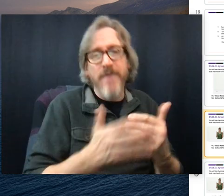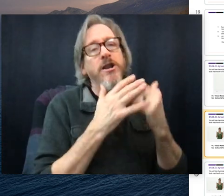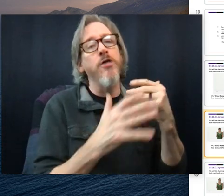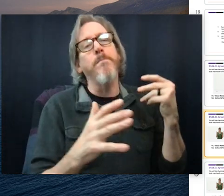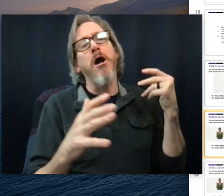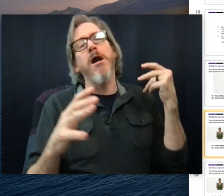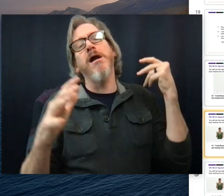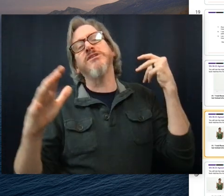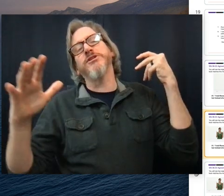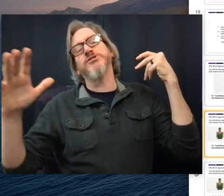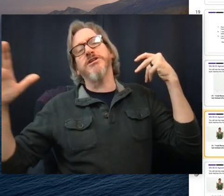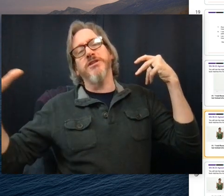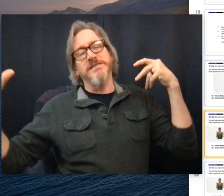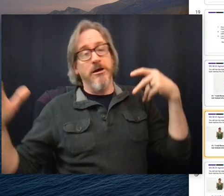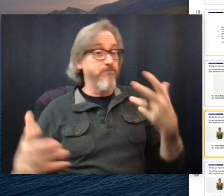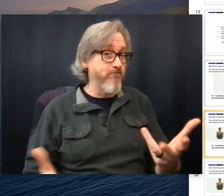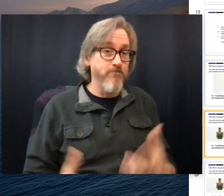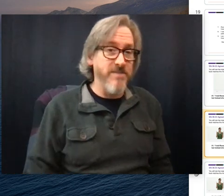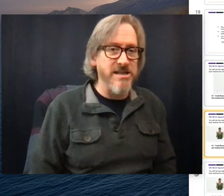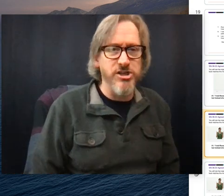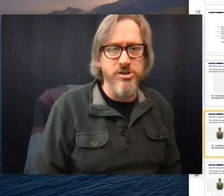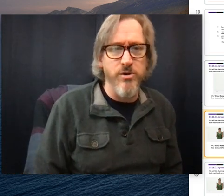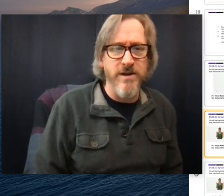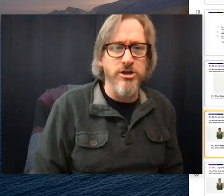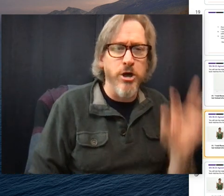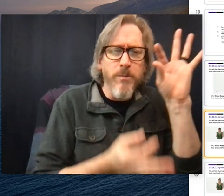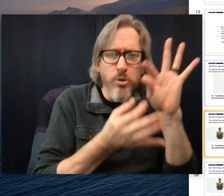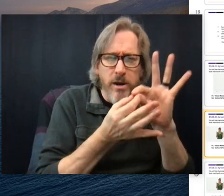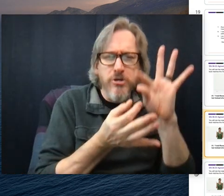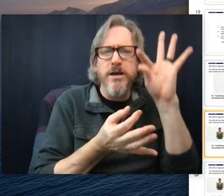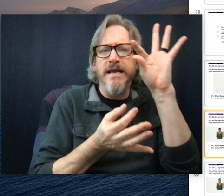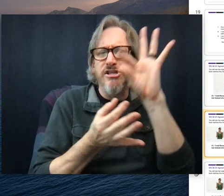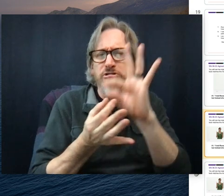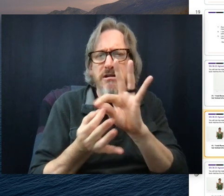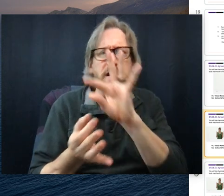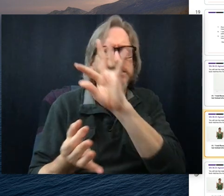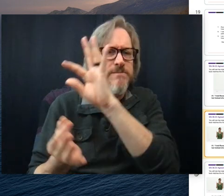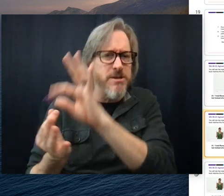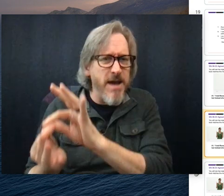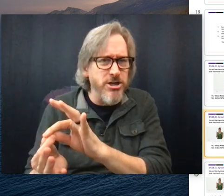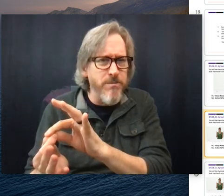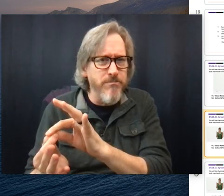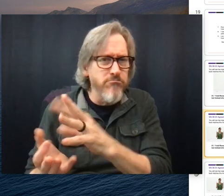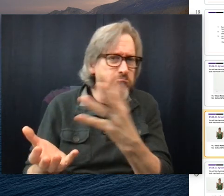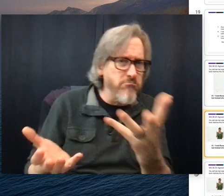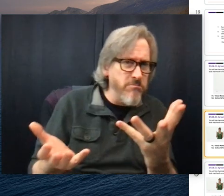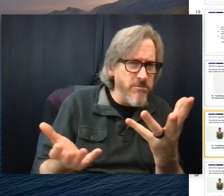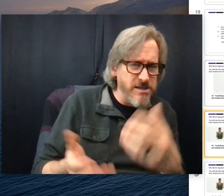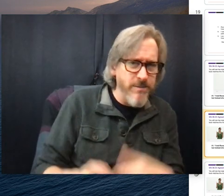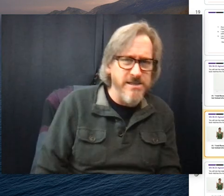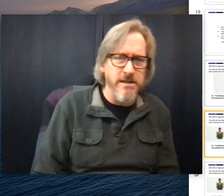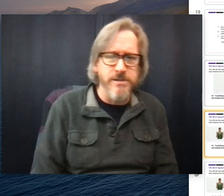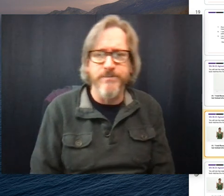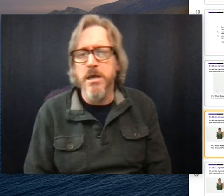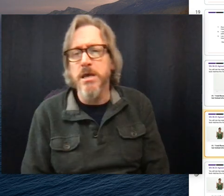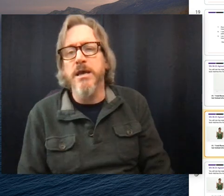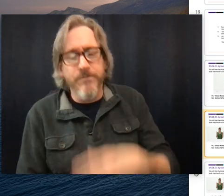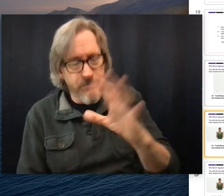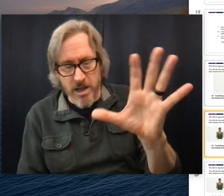along, and then other parts where you stretch things out. That's just sort of the nature. But you want to try to get certain concepts to match up because it makes